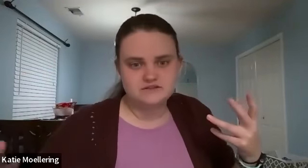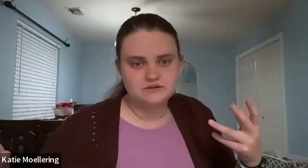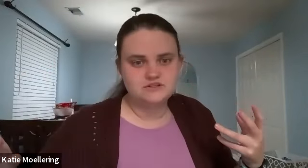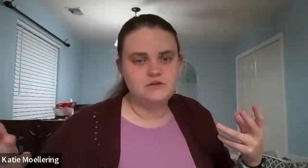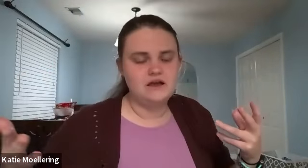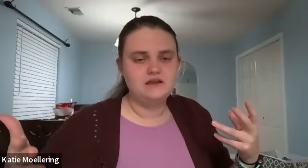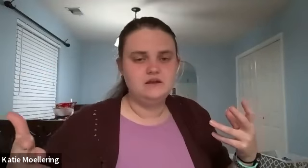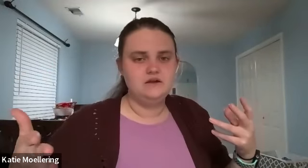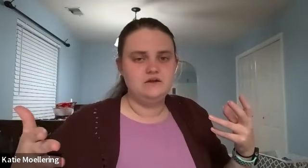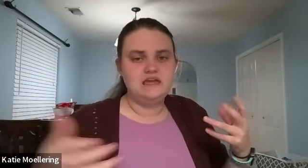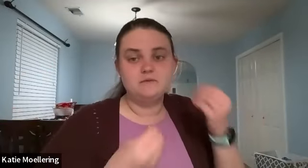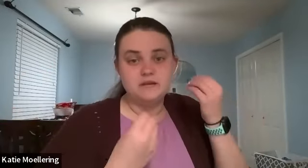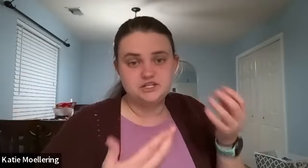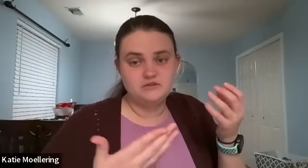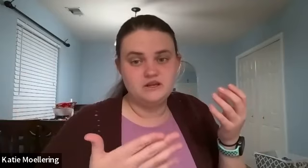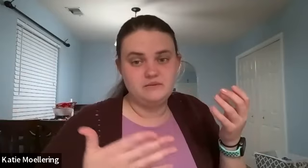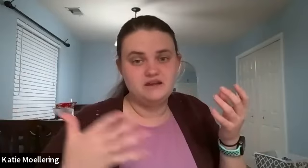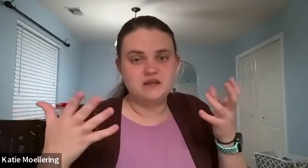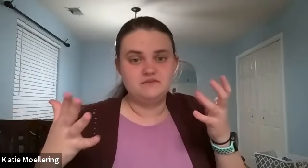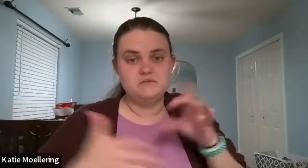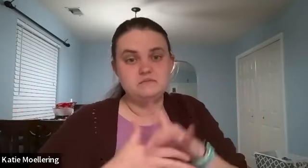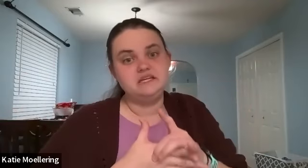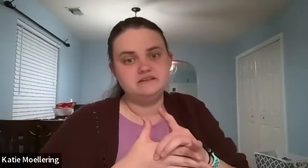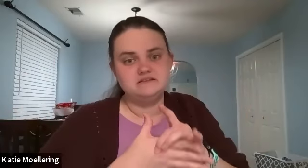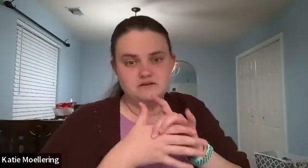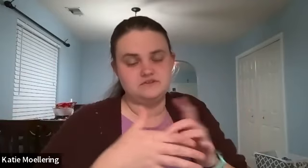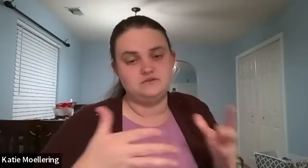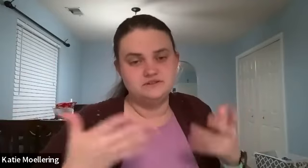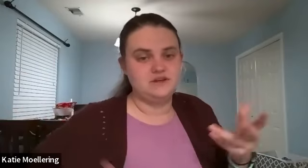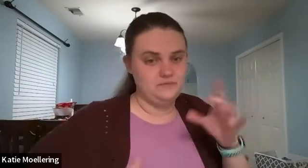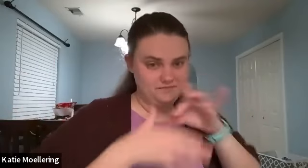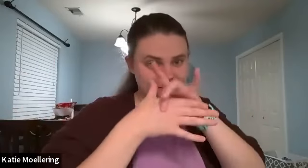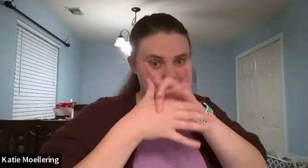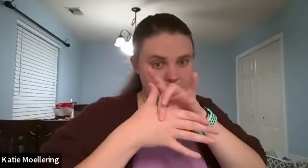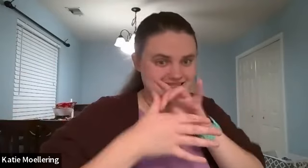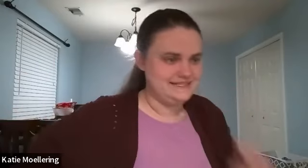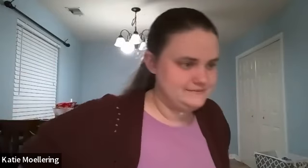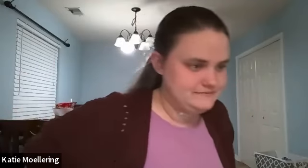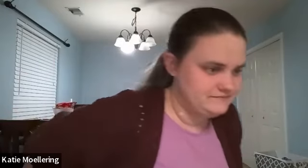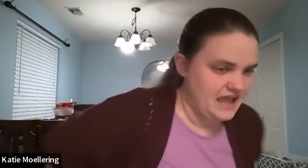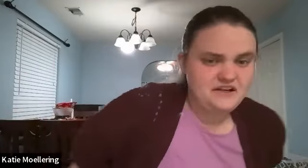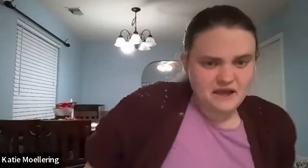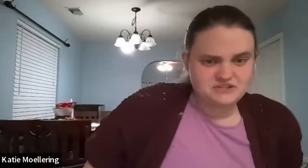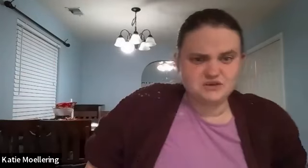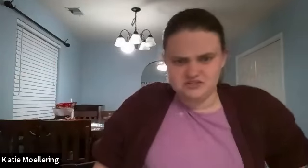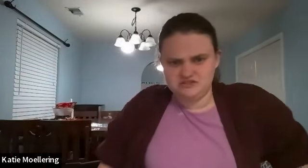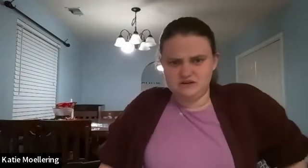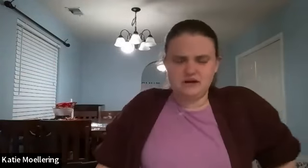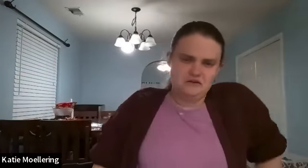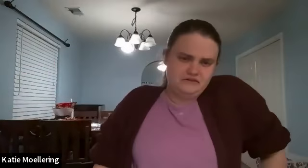source. So like the information you're learning about is coming from the meat of the source. So content. I thought that was so interesting when I learned that